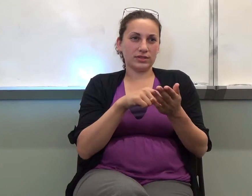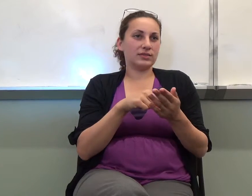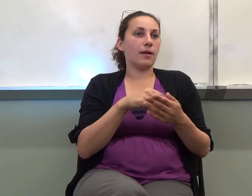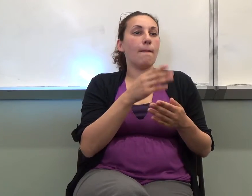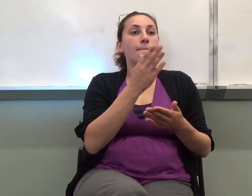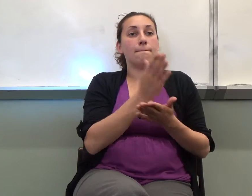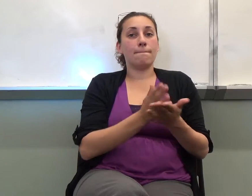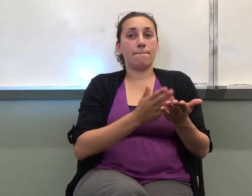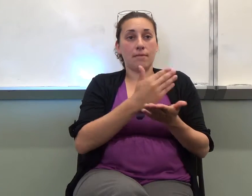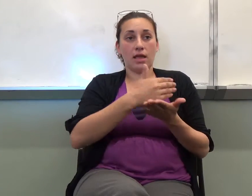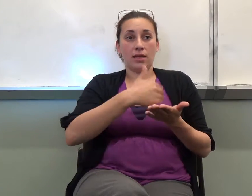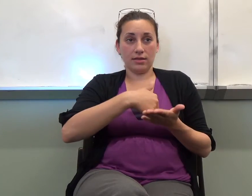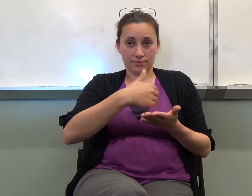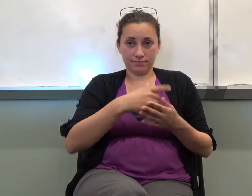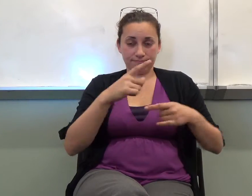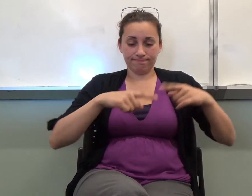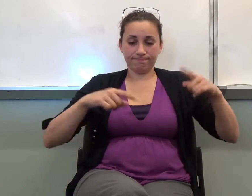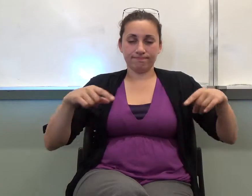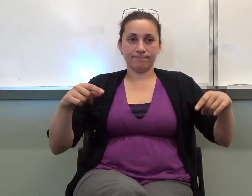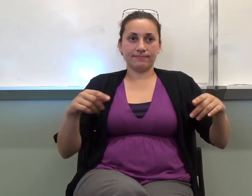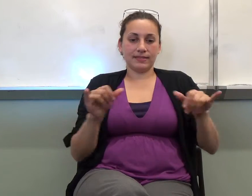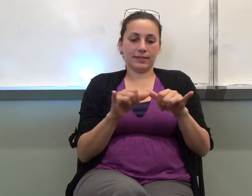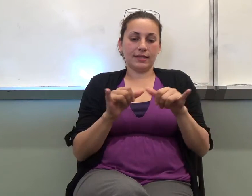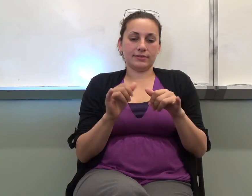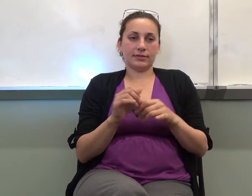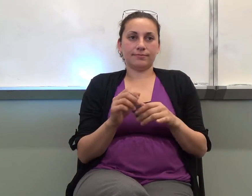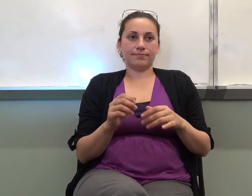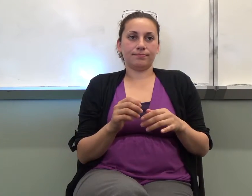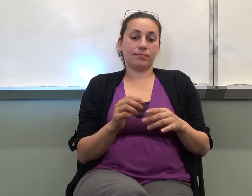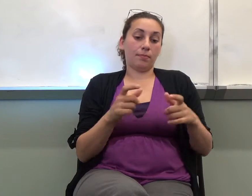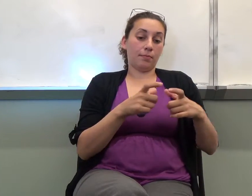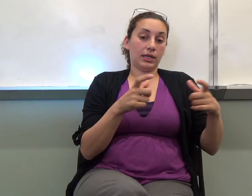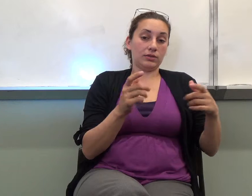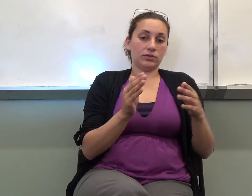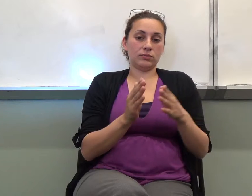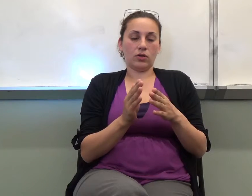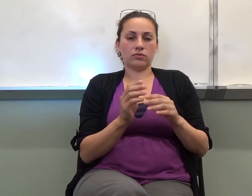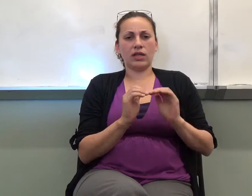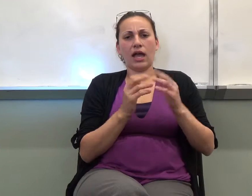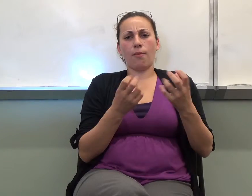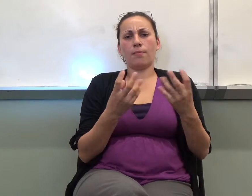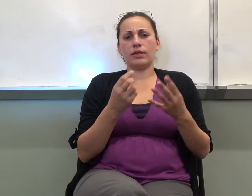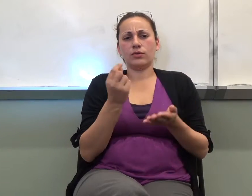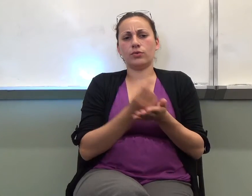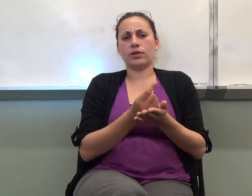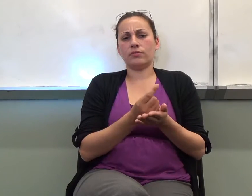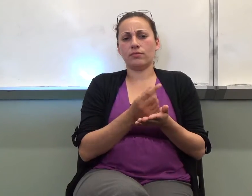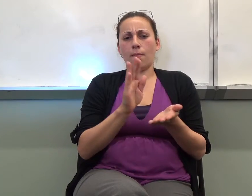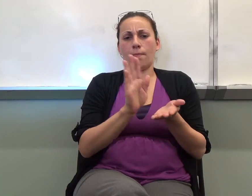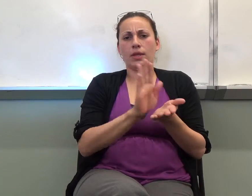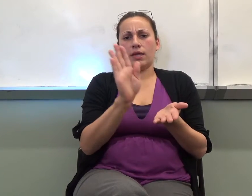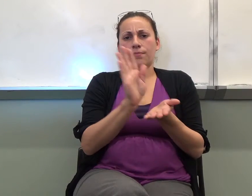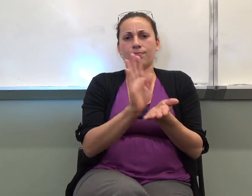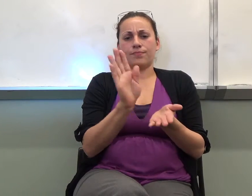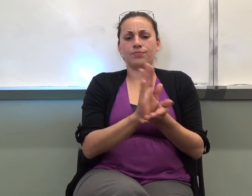And they ask you questions like how many grades are B. So you look up there and say, oh, B, comma, 10, obviously